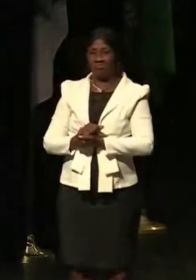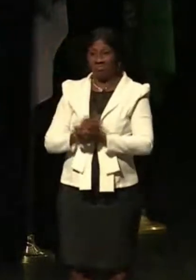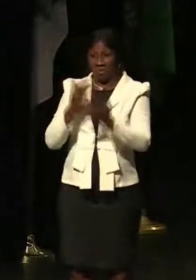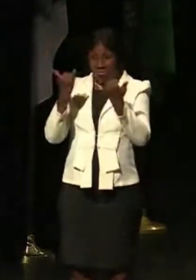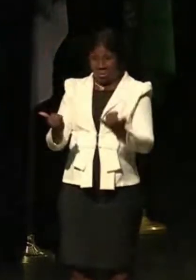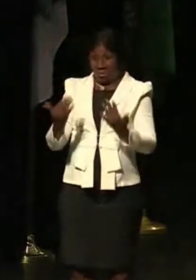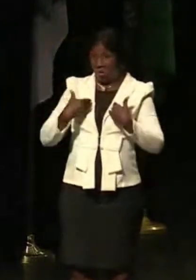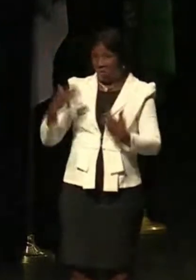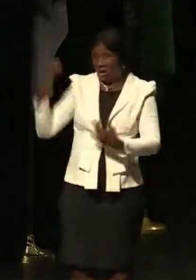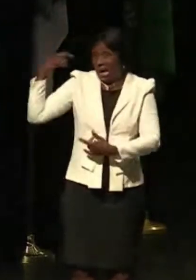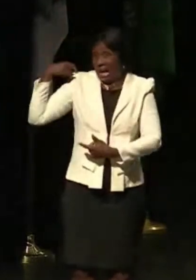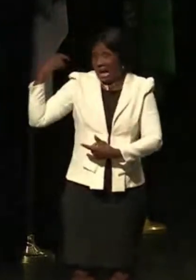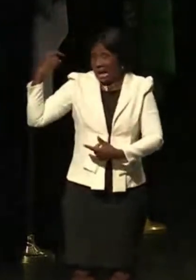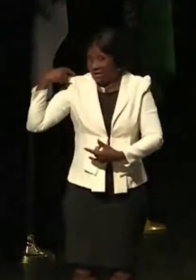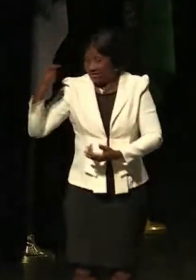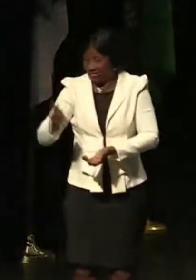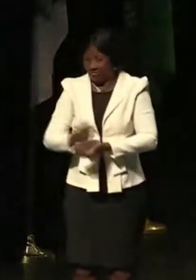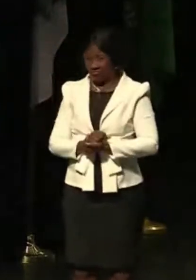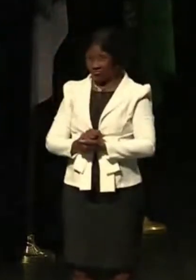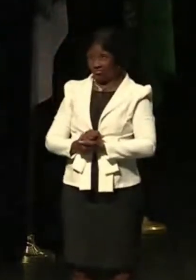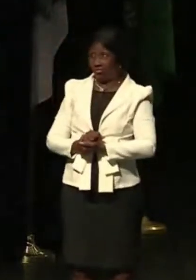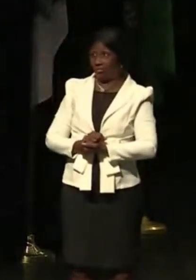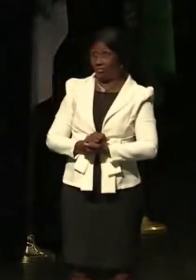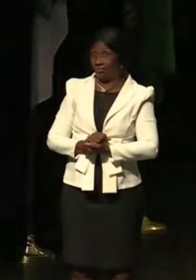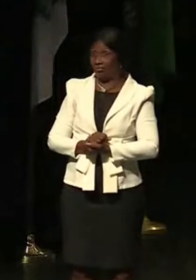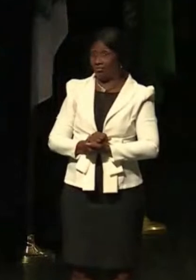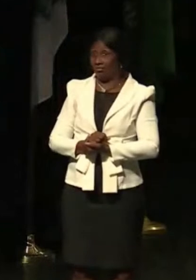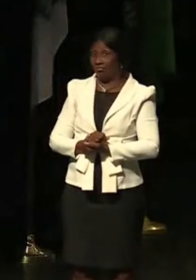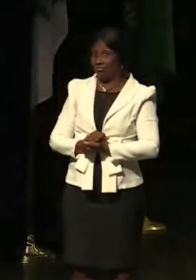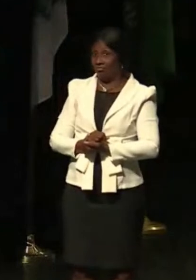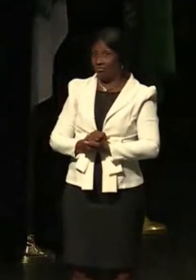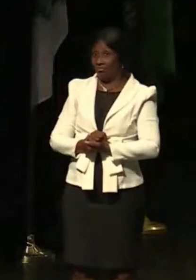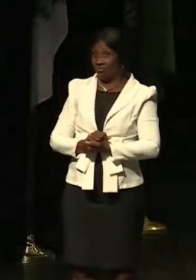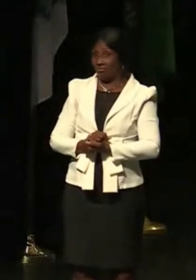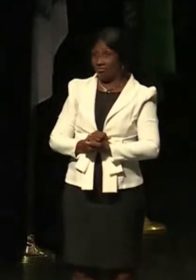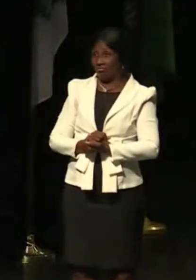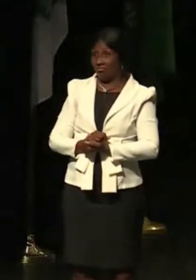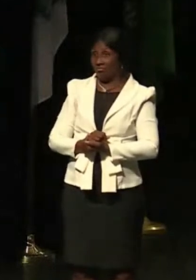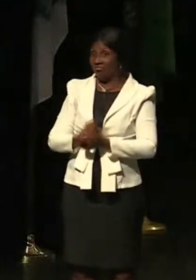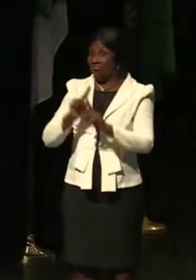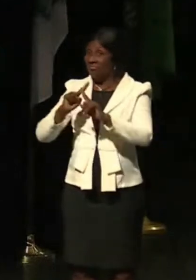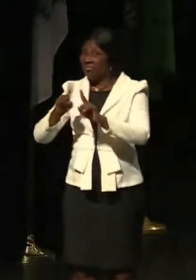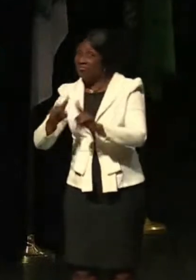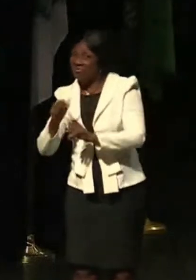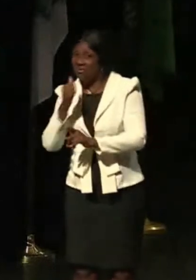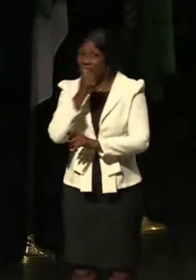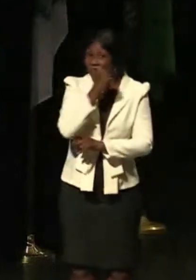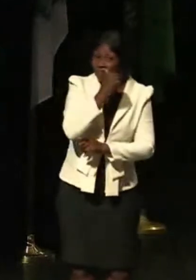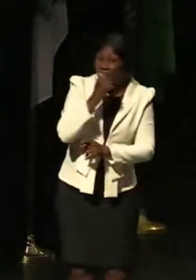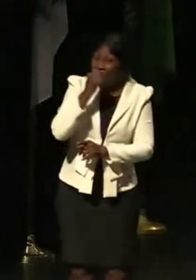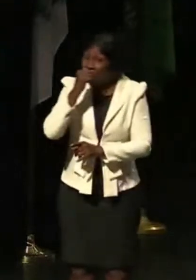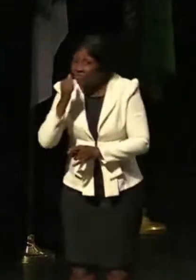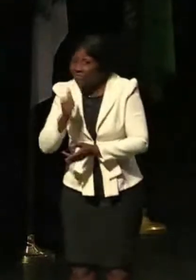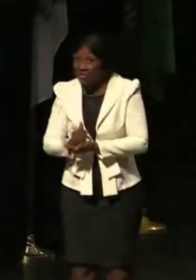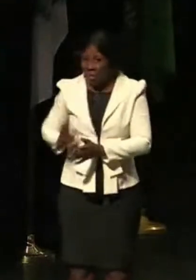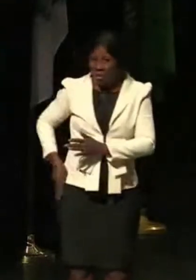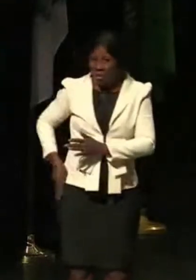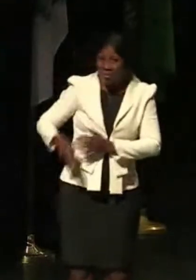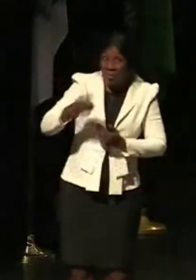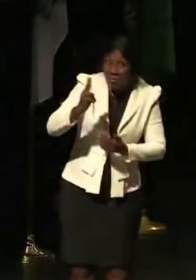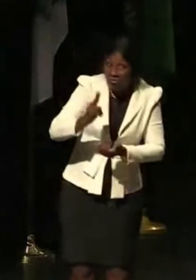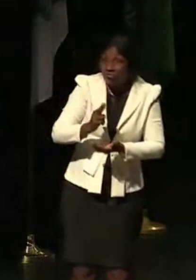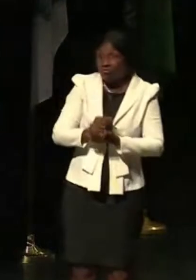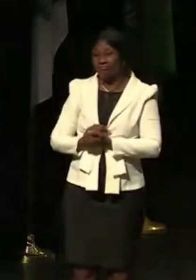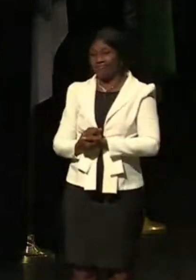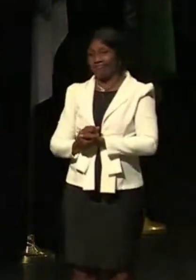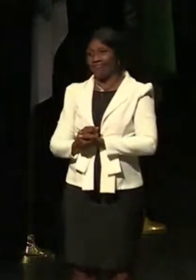and at the heart of the problem that we have is illegal gangs, illegal drugs, and illegal guns on our